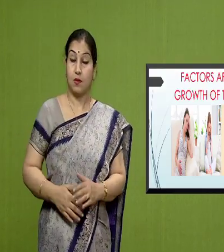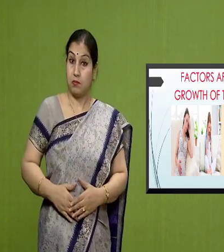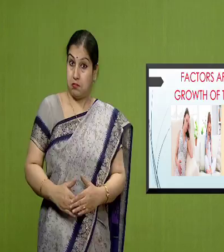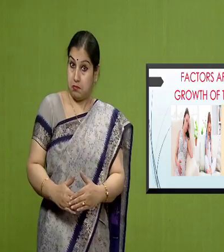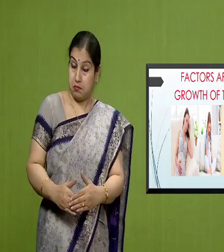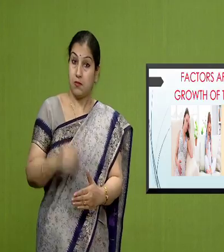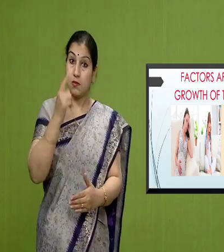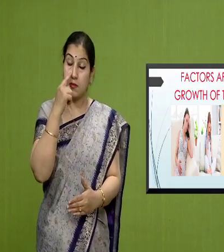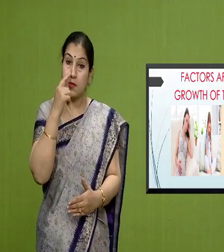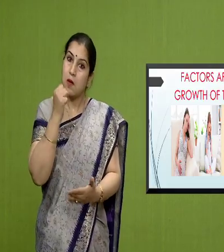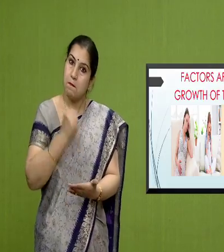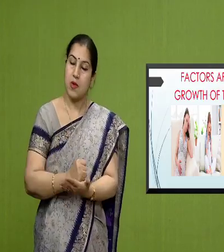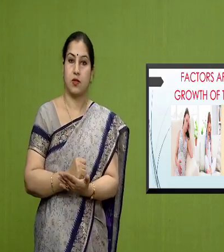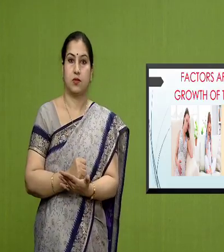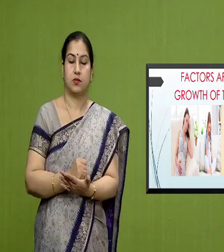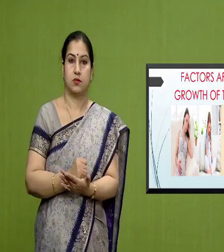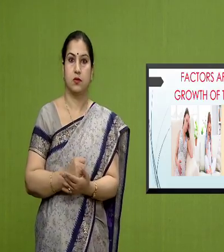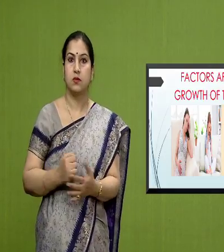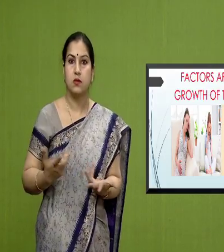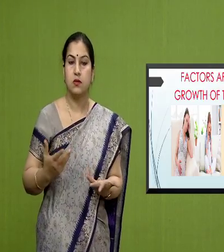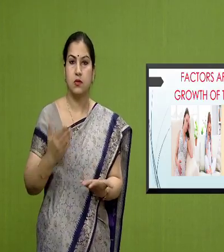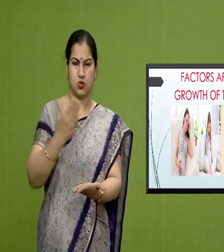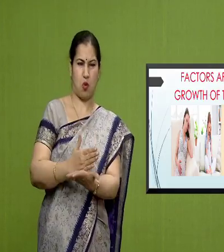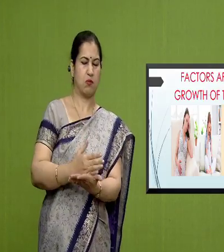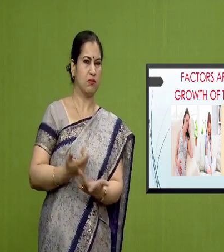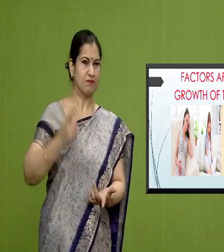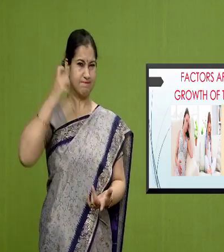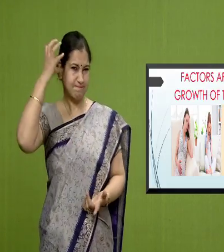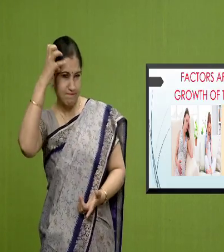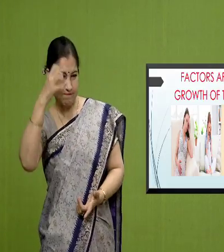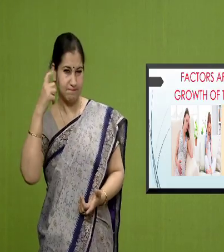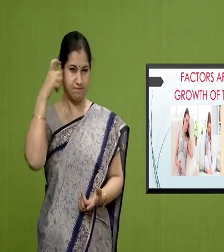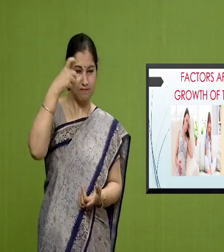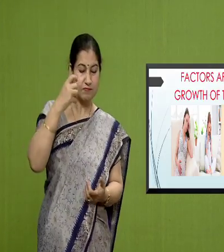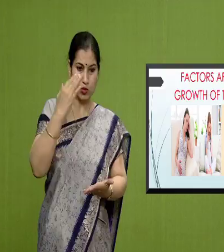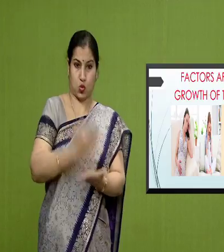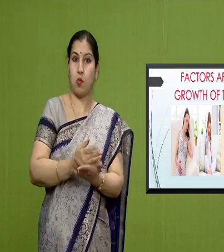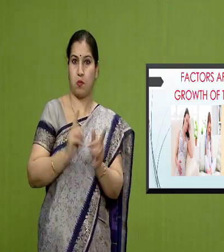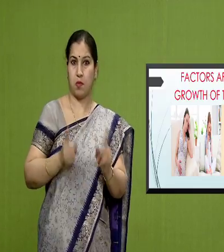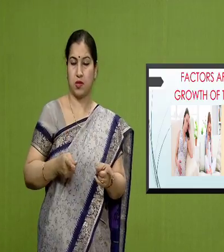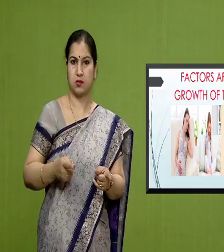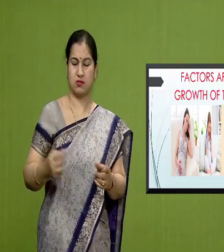Pregnant women must avoid unnecessary tension and